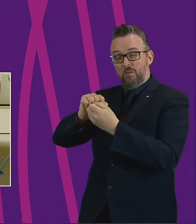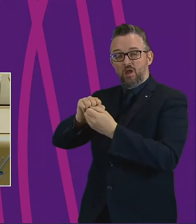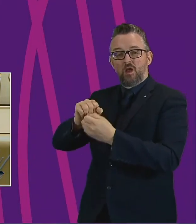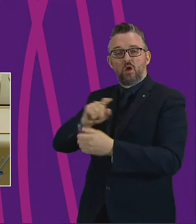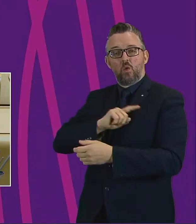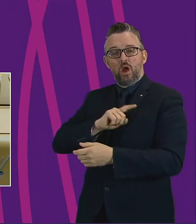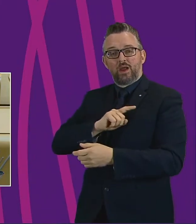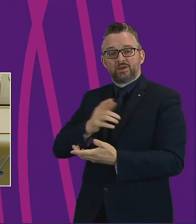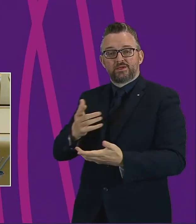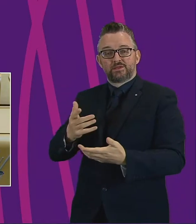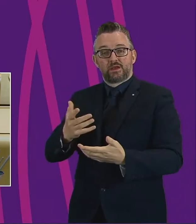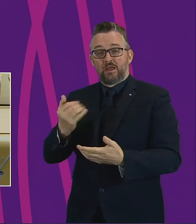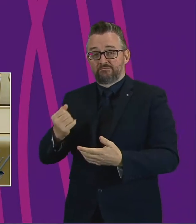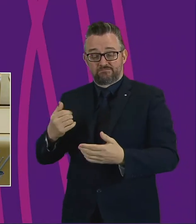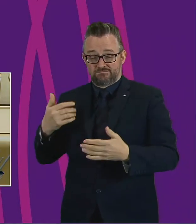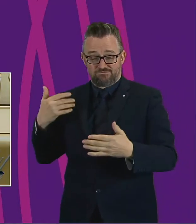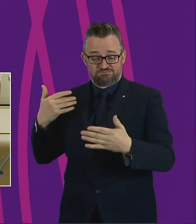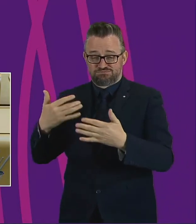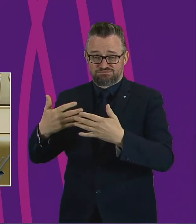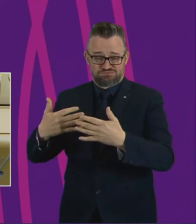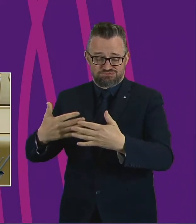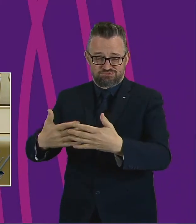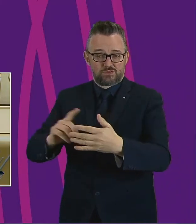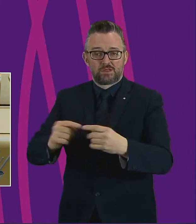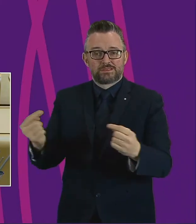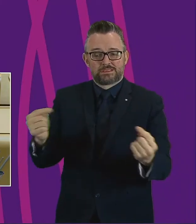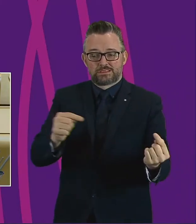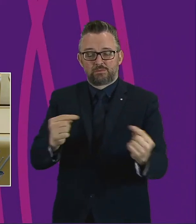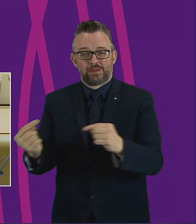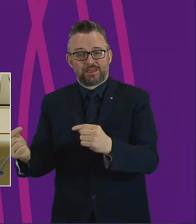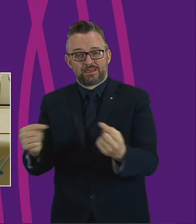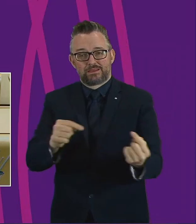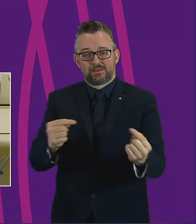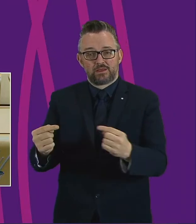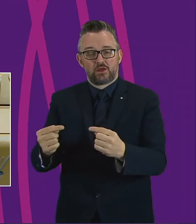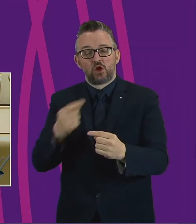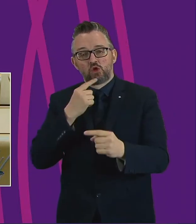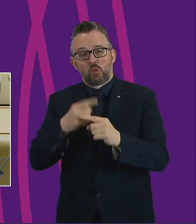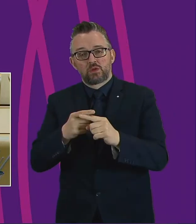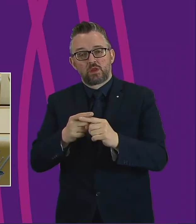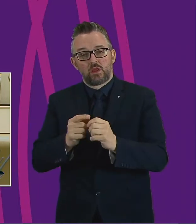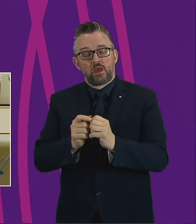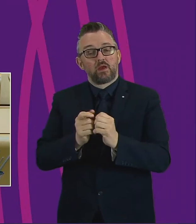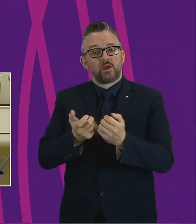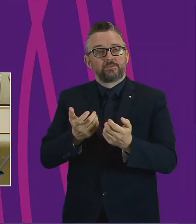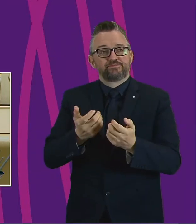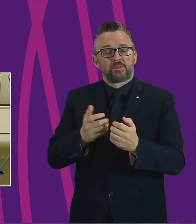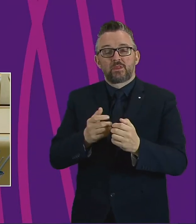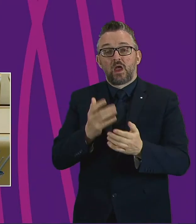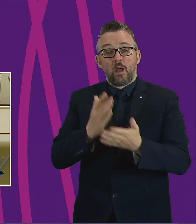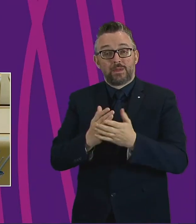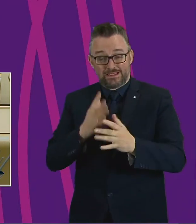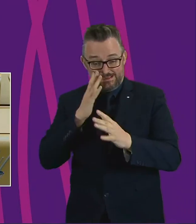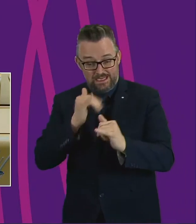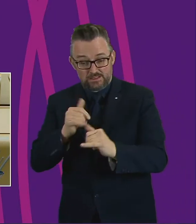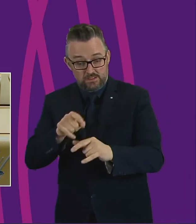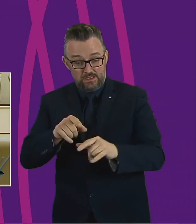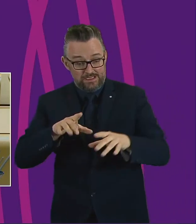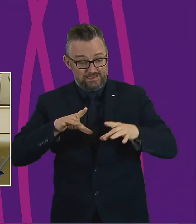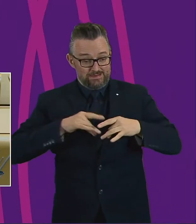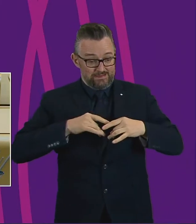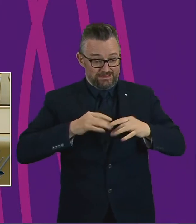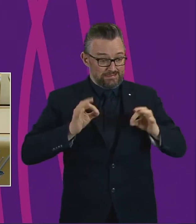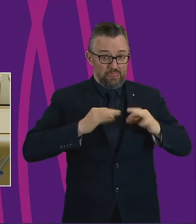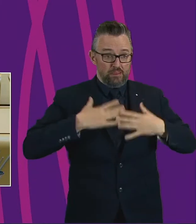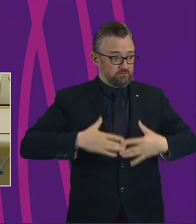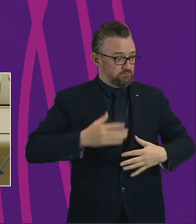a debate, continuing debate, around the value of testing individuals who do not have symptoms. At